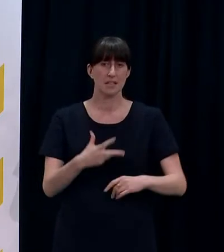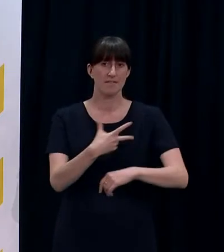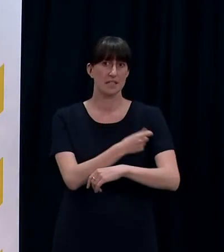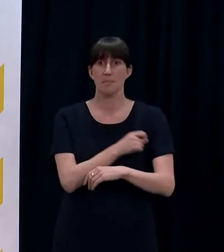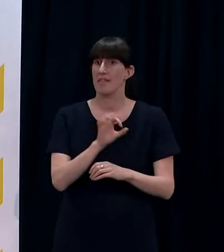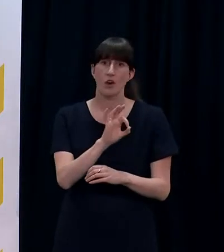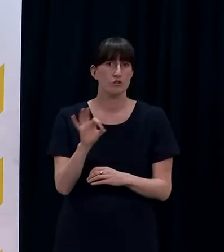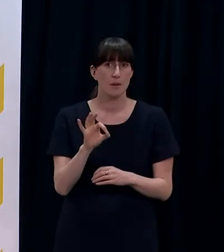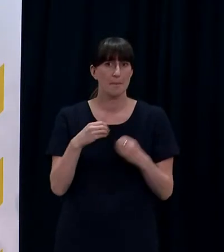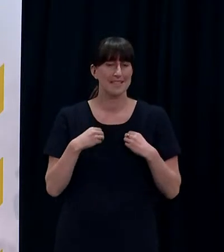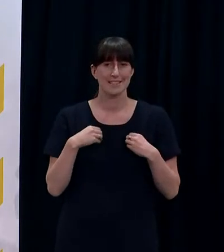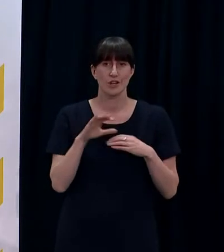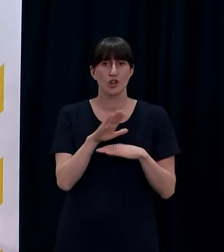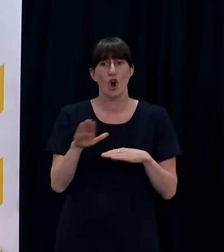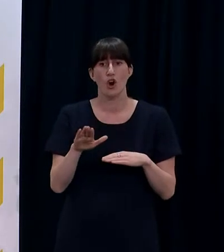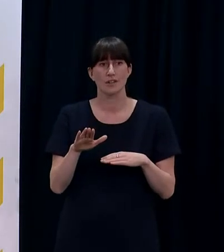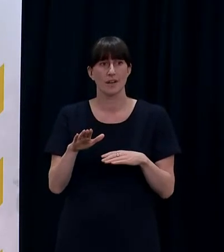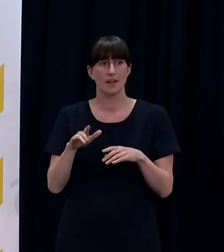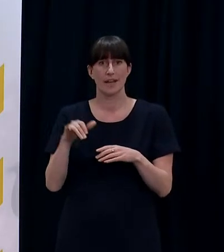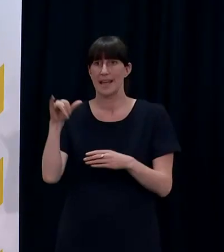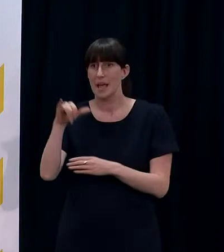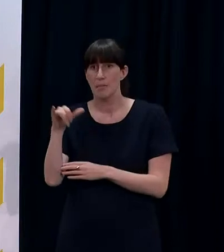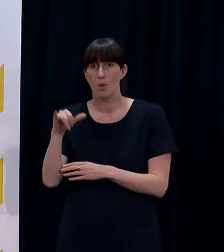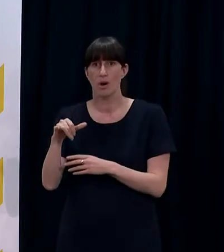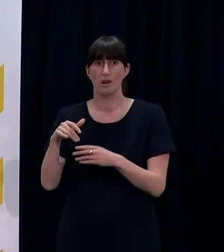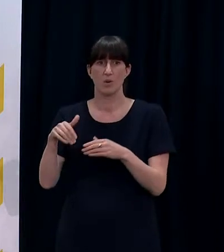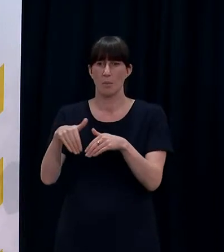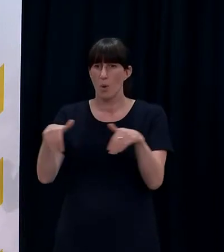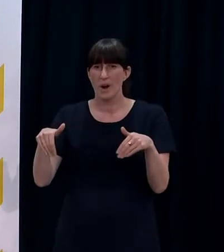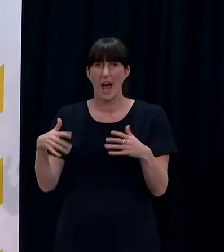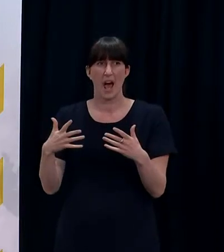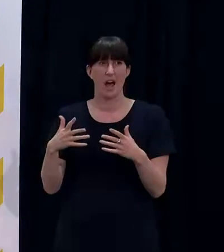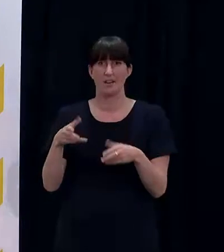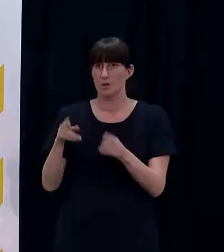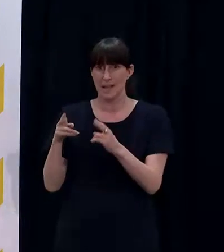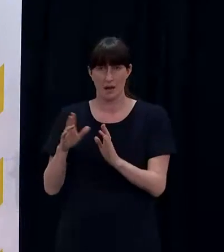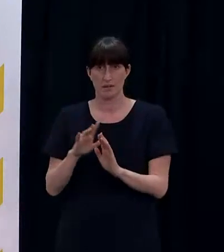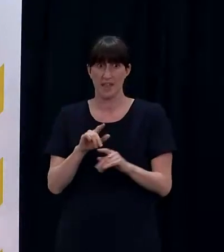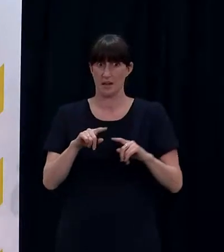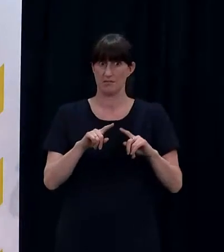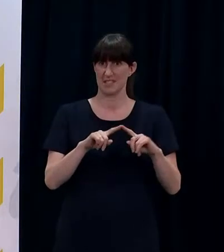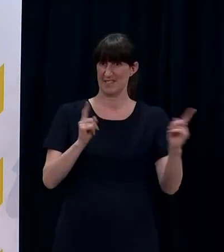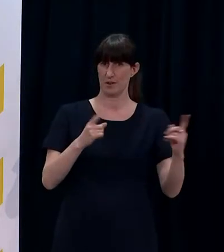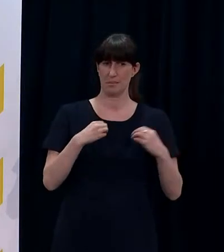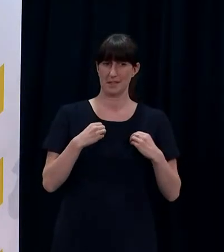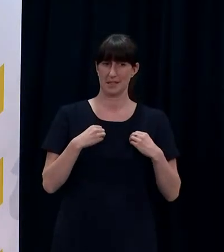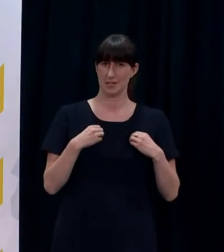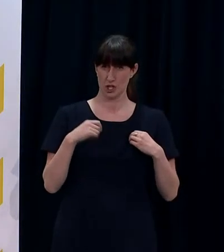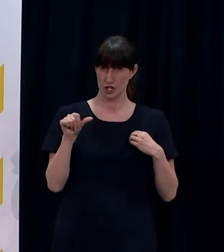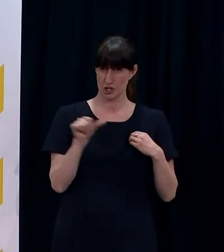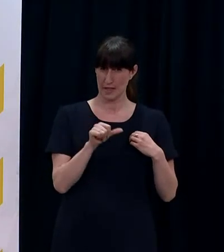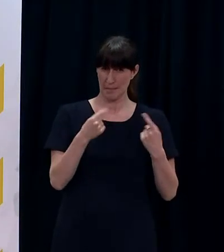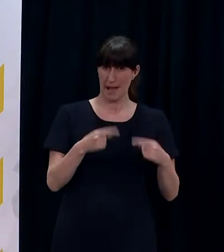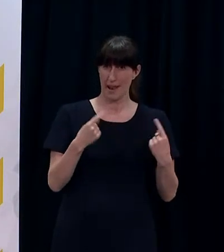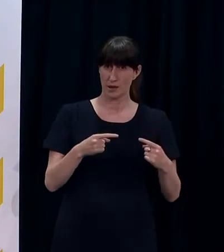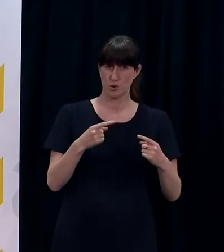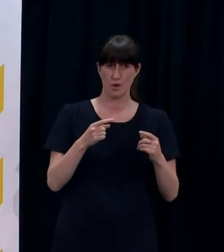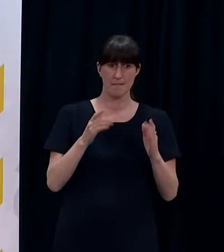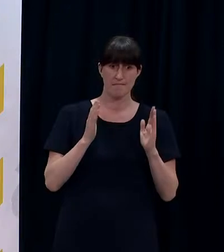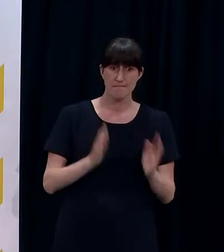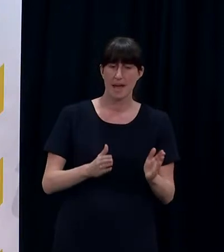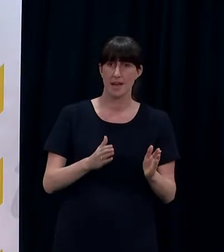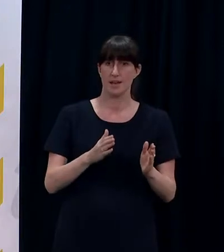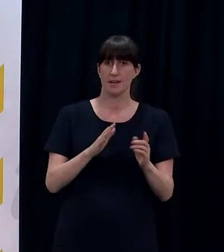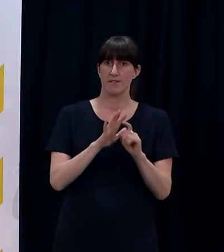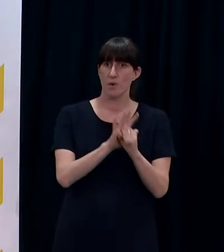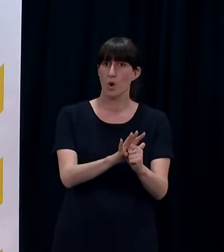Yeah, so I know I've been speaking over the course of the last couple of weeks with a number of businesses, and they are giving consideration to